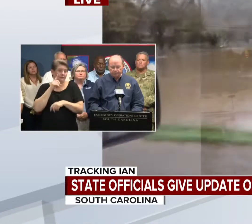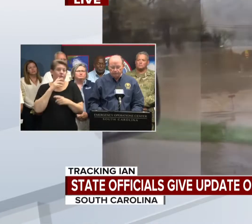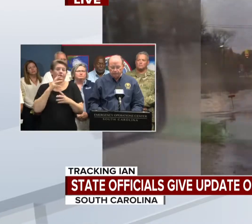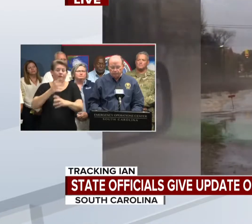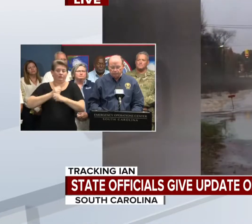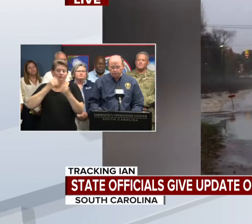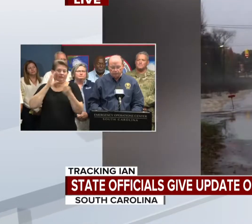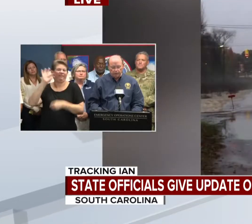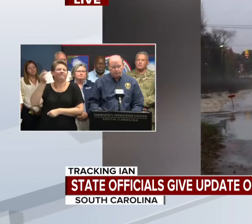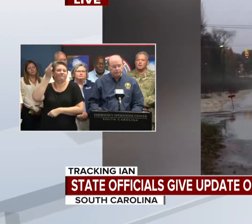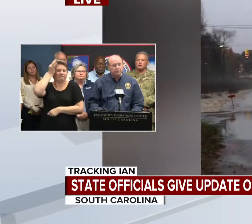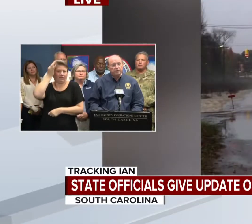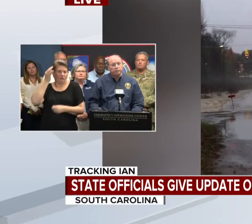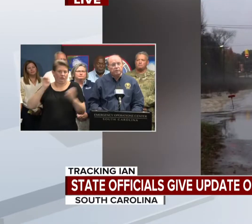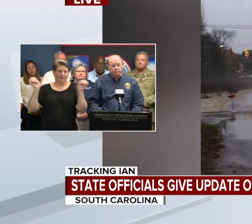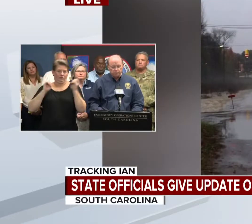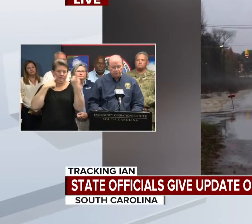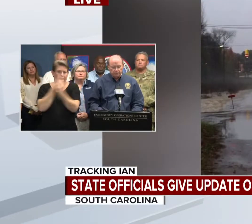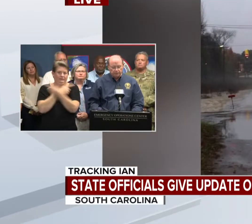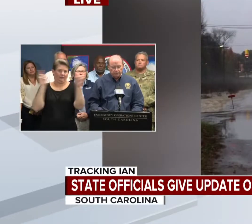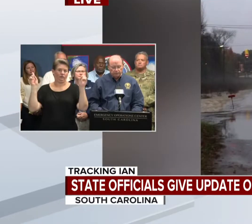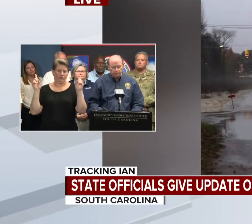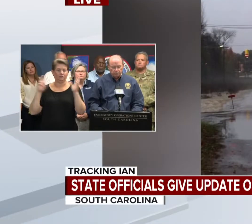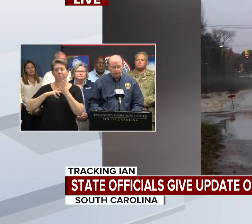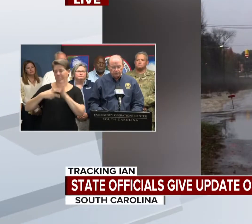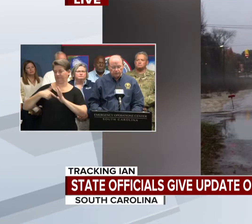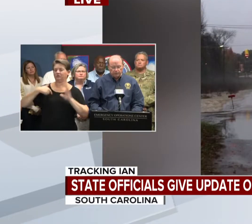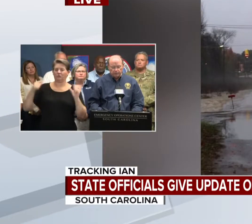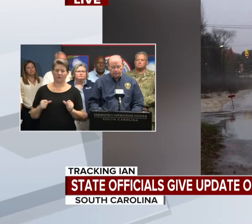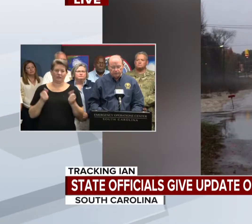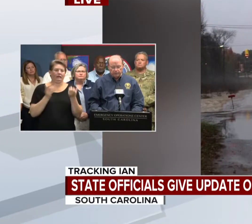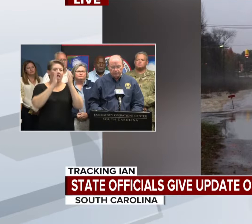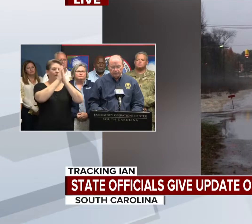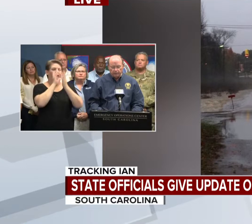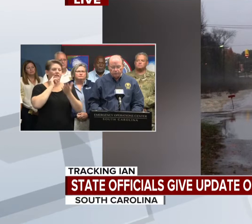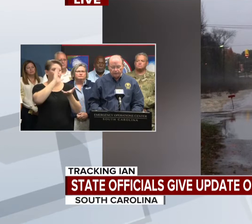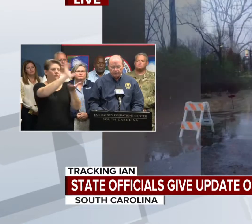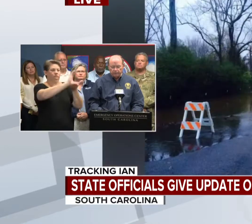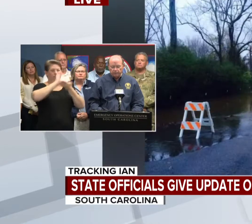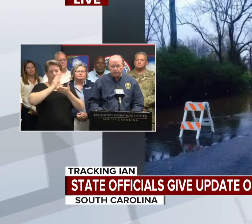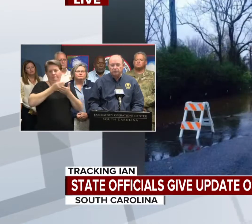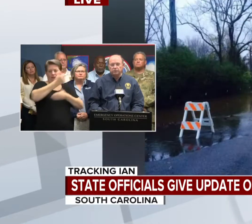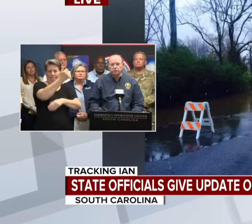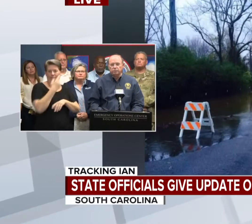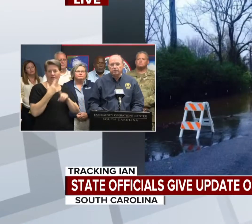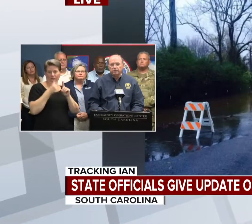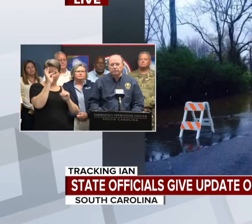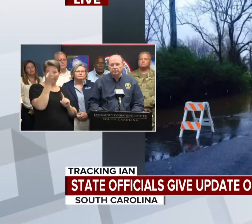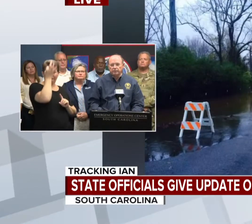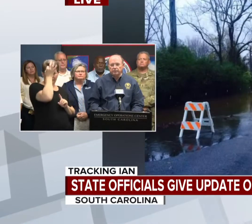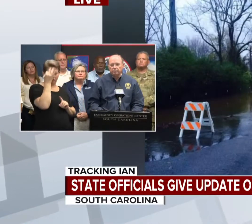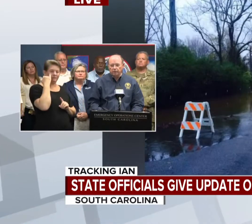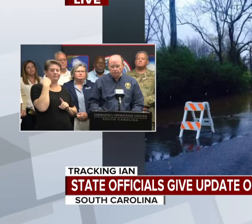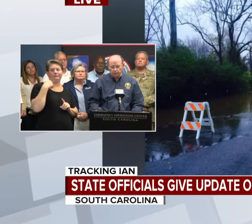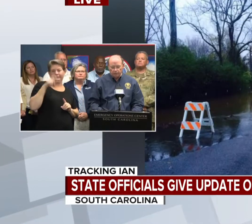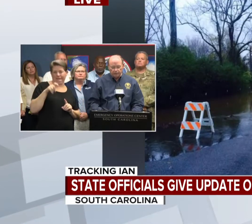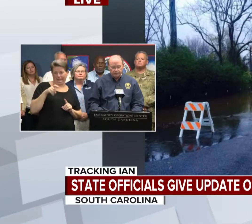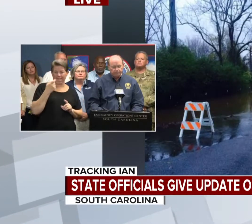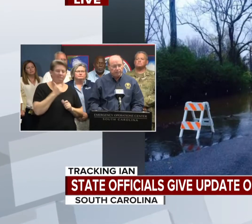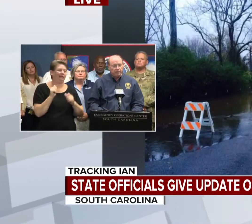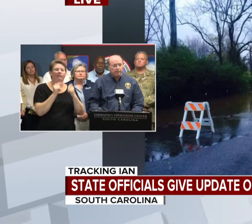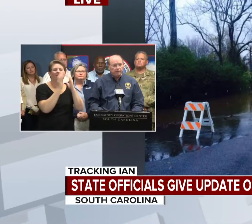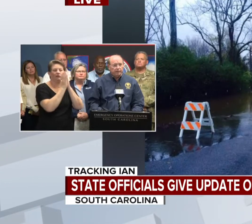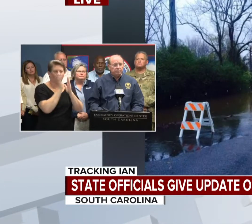declaration, which will allow us to seek reimbursement for response costs and any direct federal assistance we might